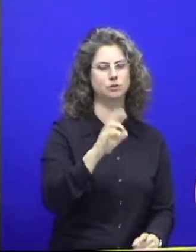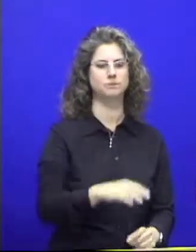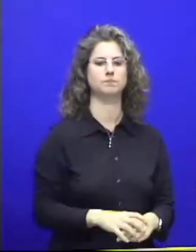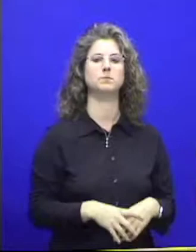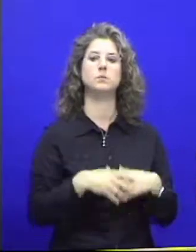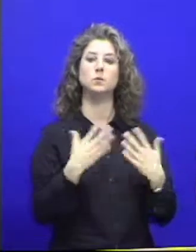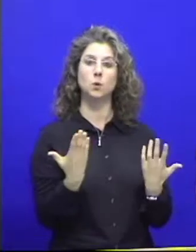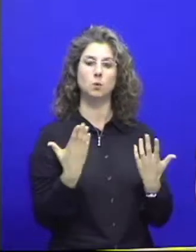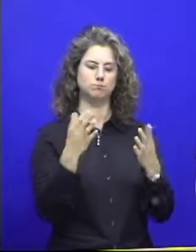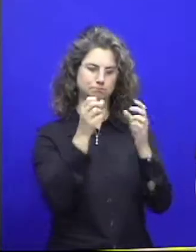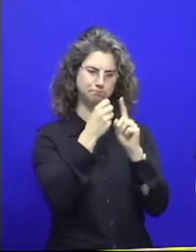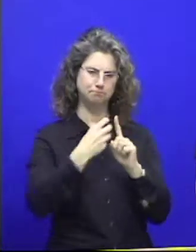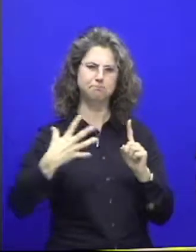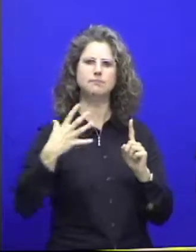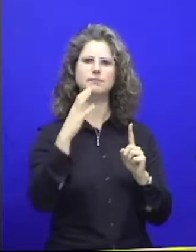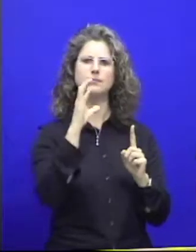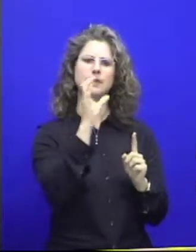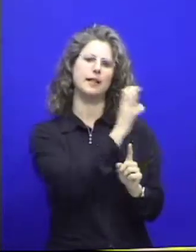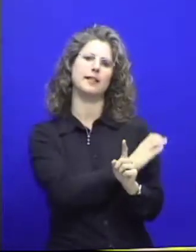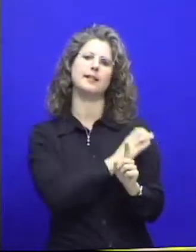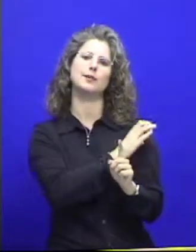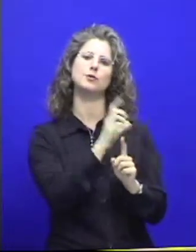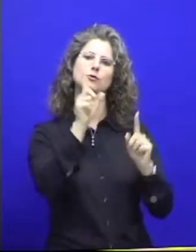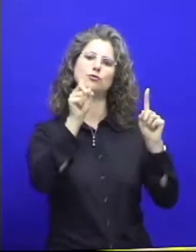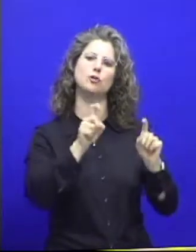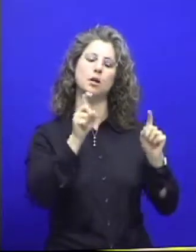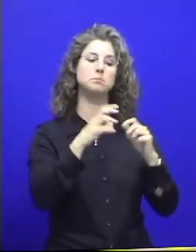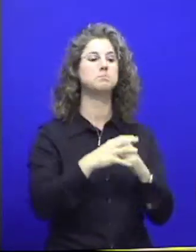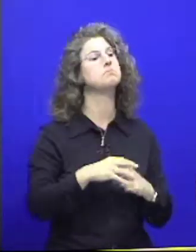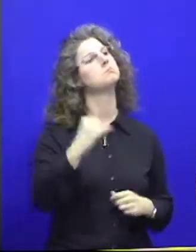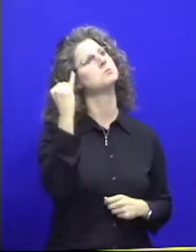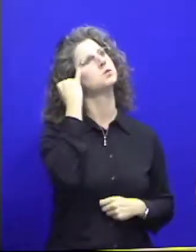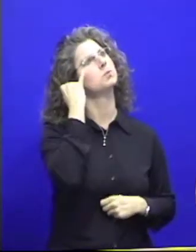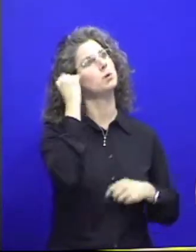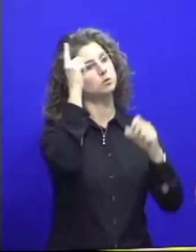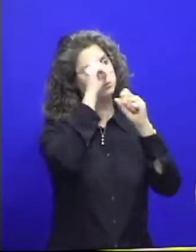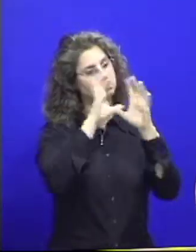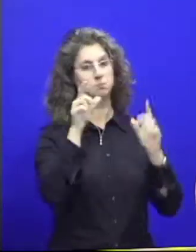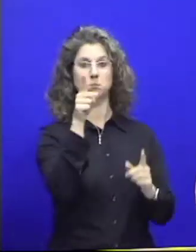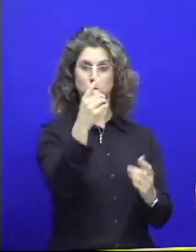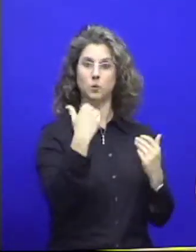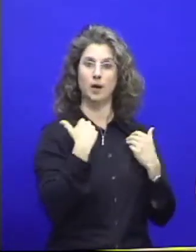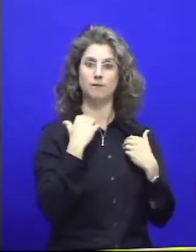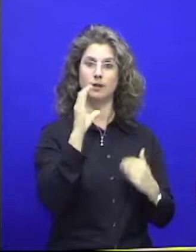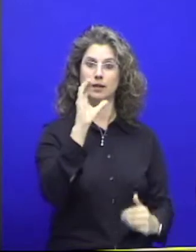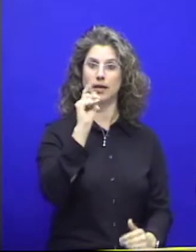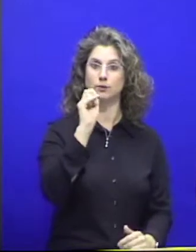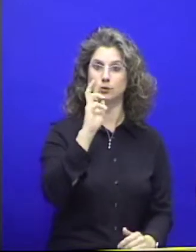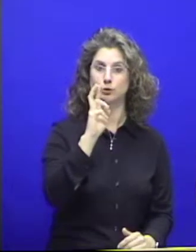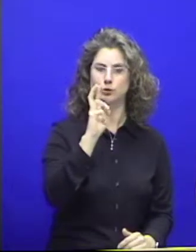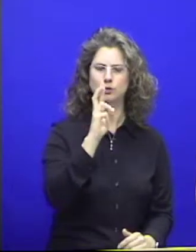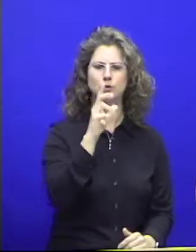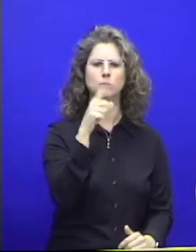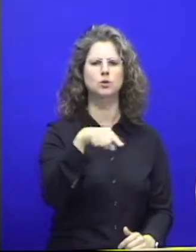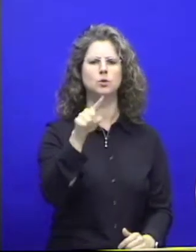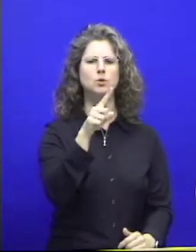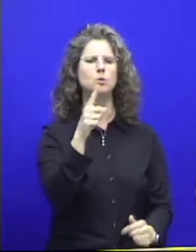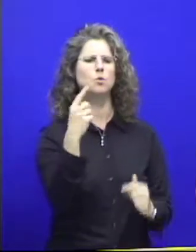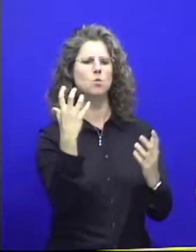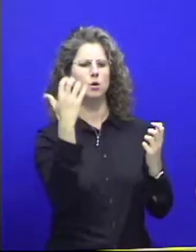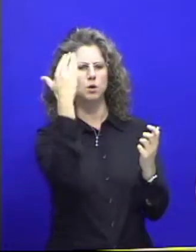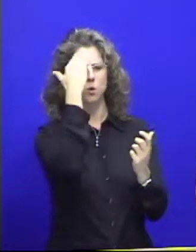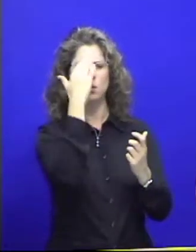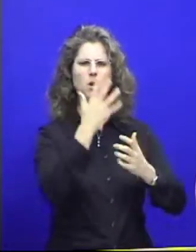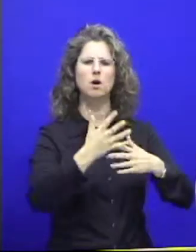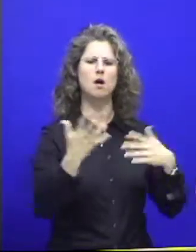clinical trial? Well, let's imagine that you have a cancer and you would like to know what's